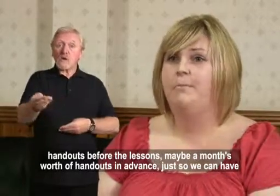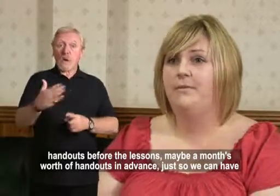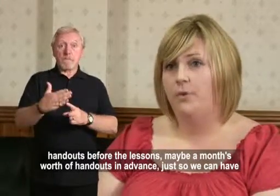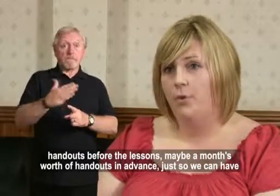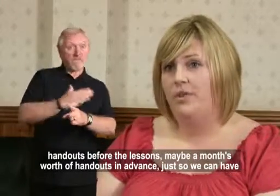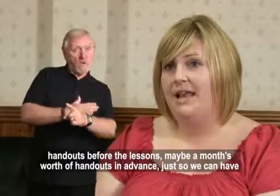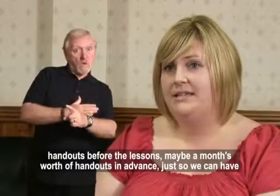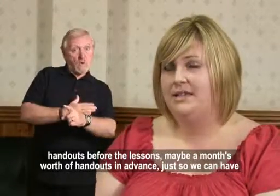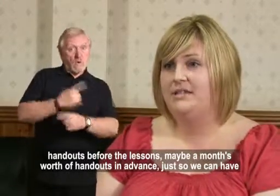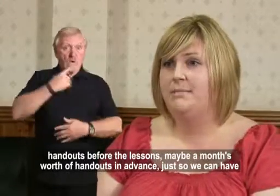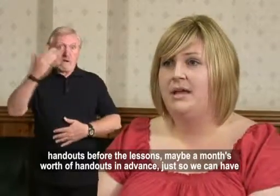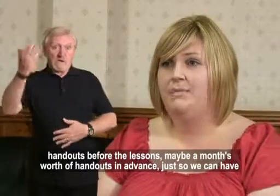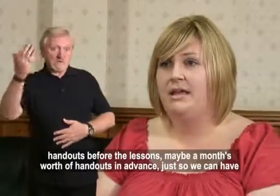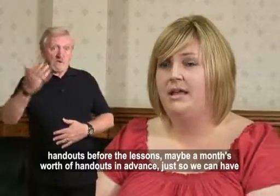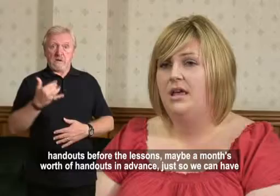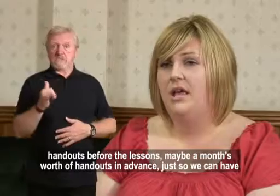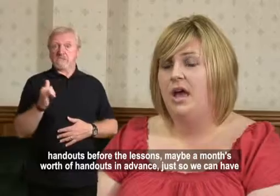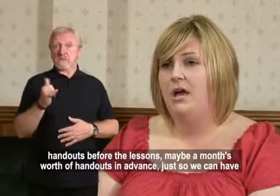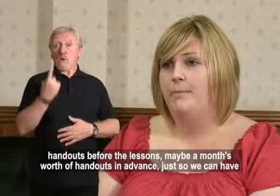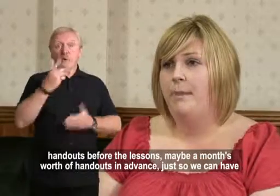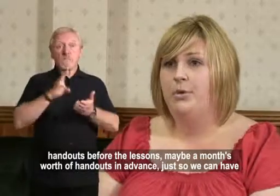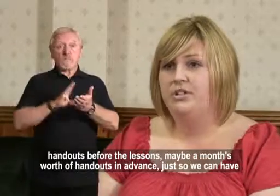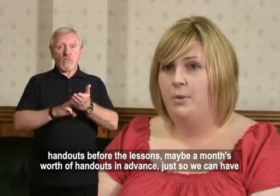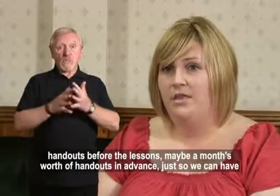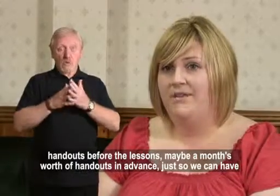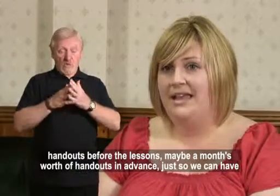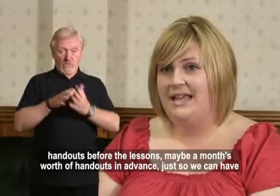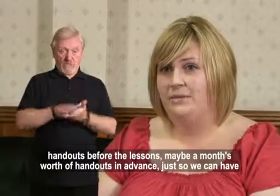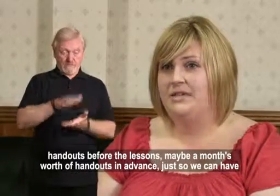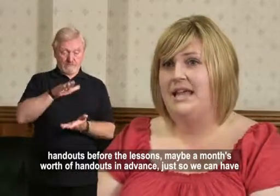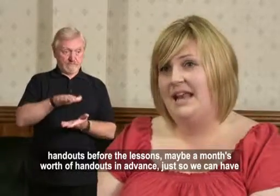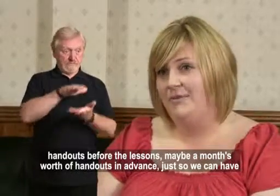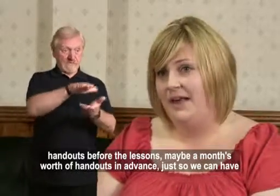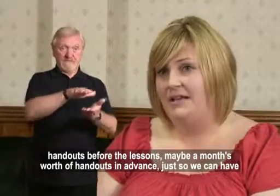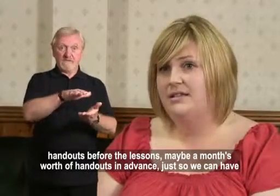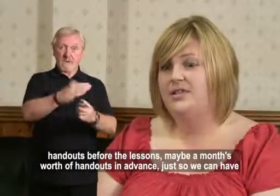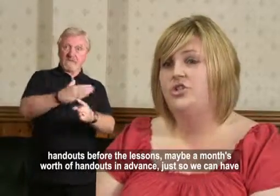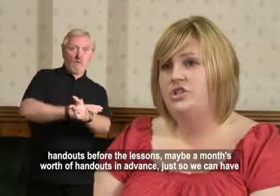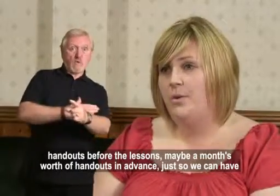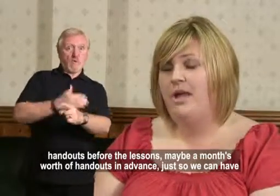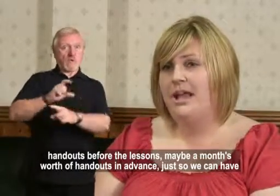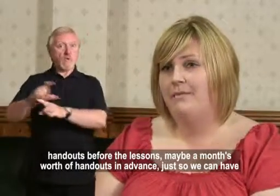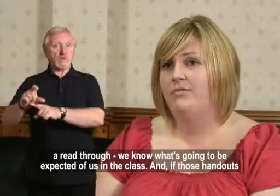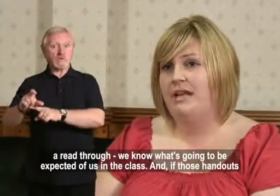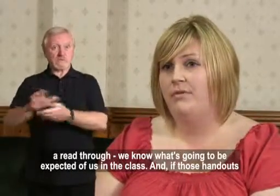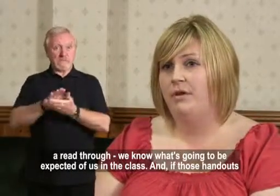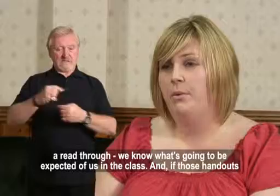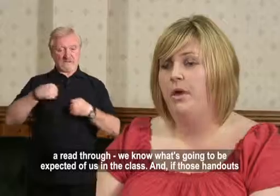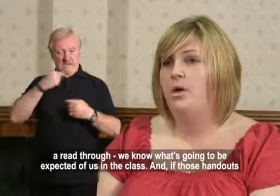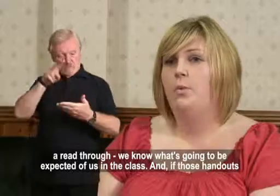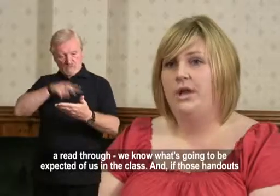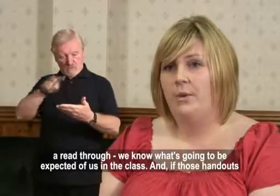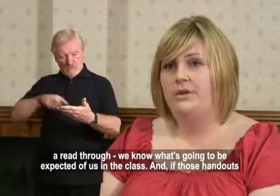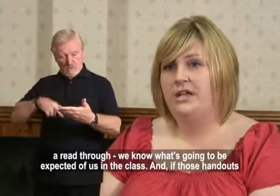handouts before the lessons, maybe a month's worth of handouts in advance, just so we can have a read